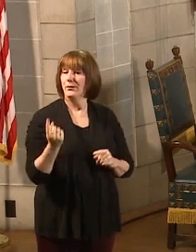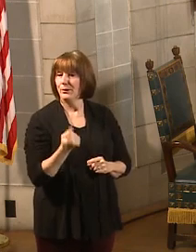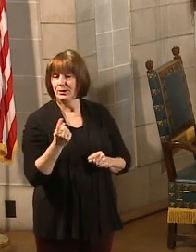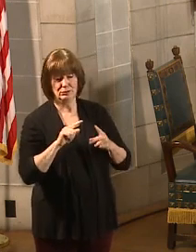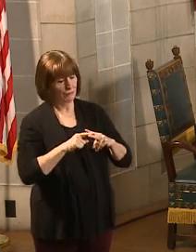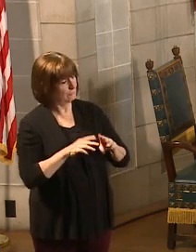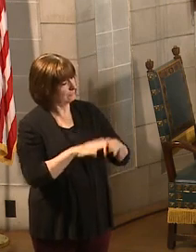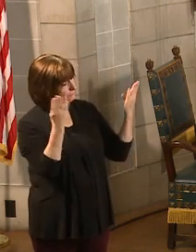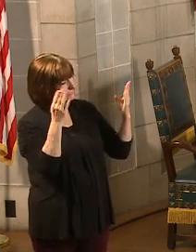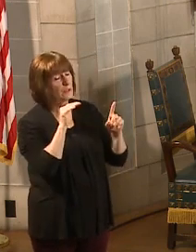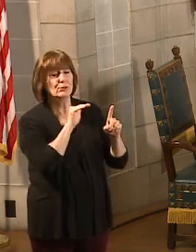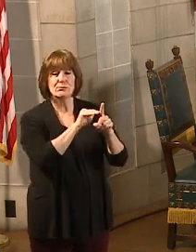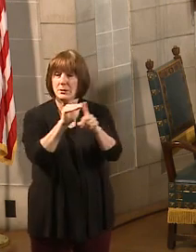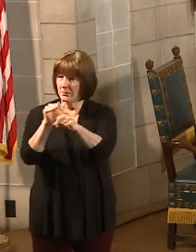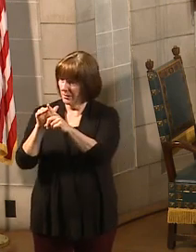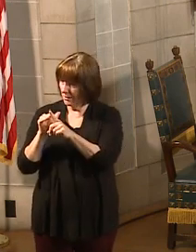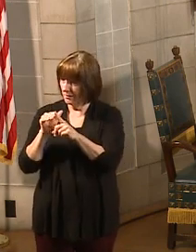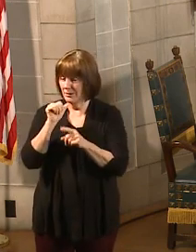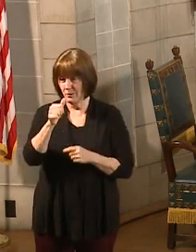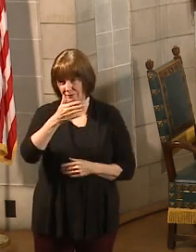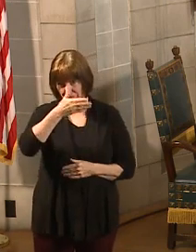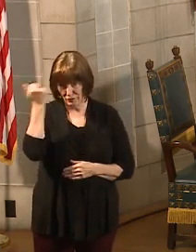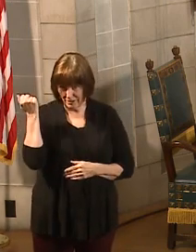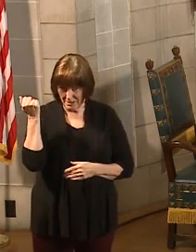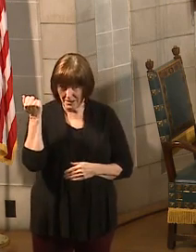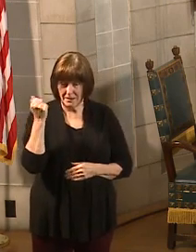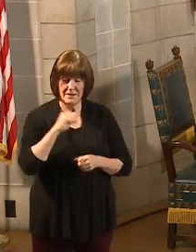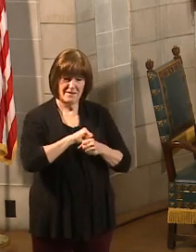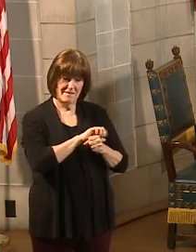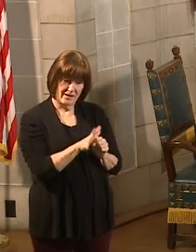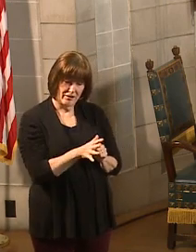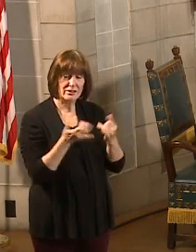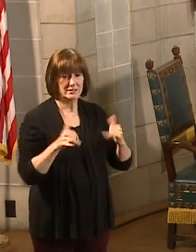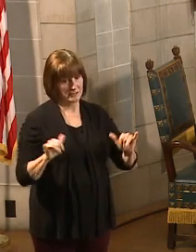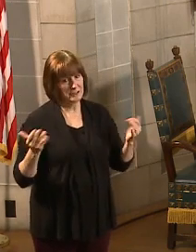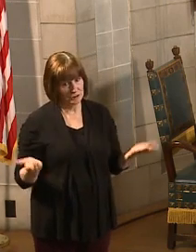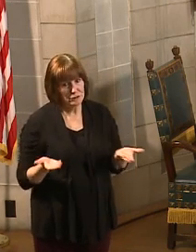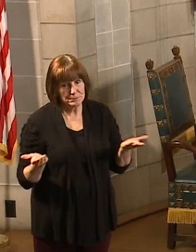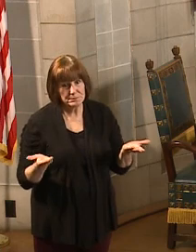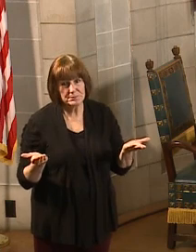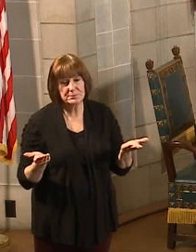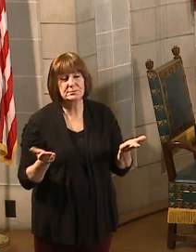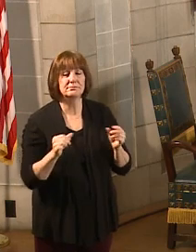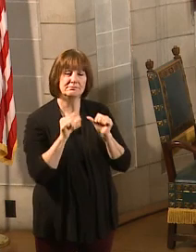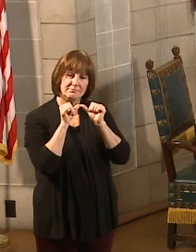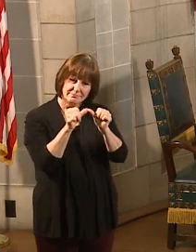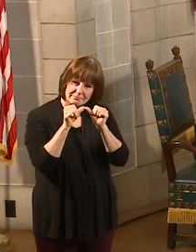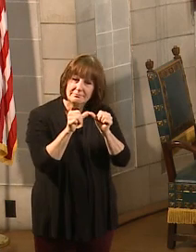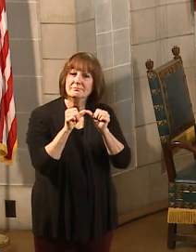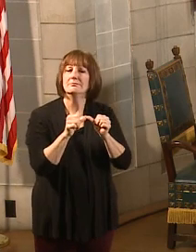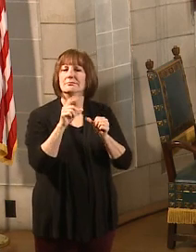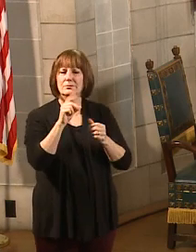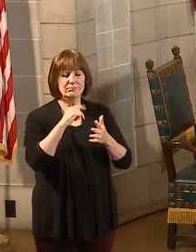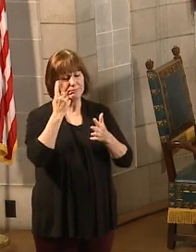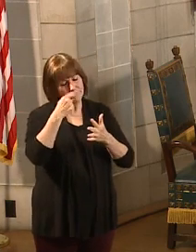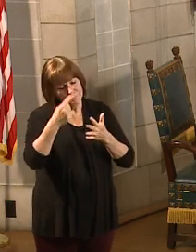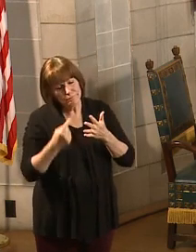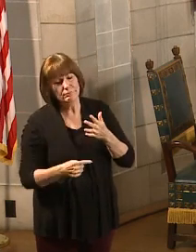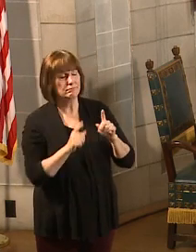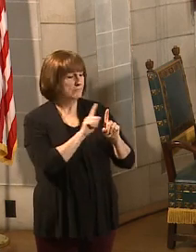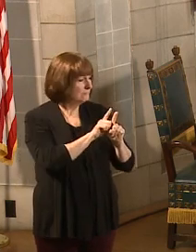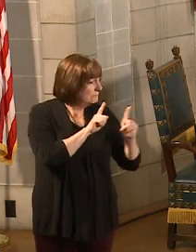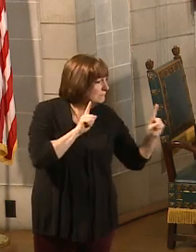we want to start by reminding people, folks, the virus is still in our communities, so we have to continue to practice all of our good social